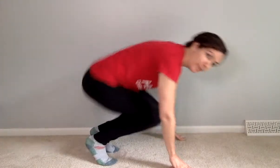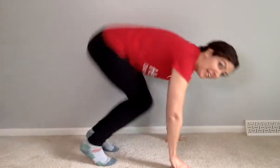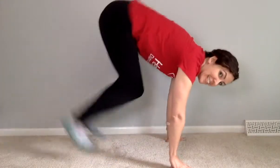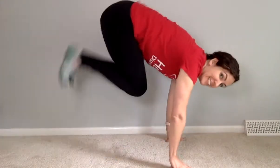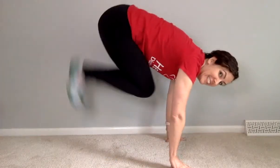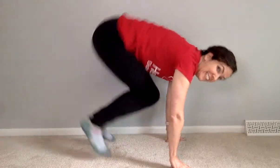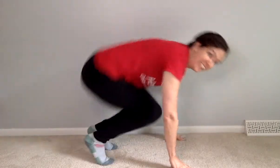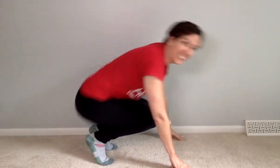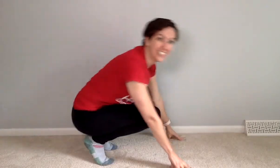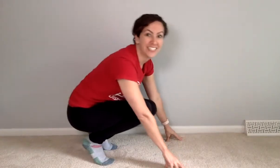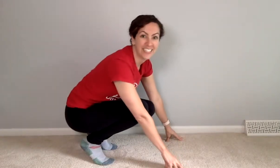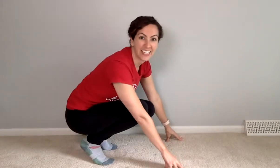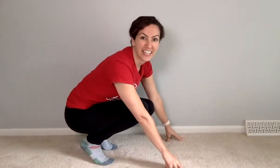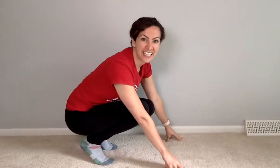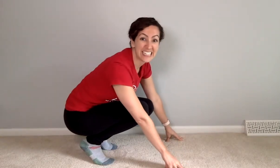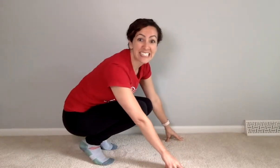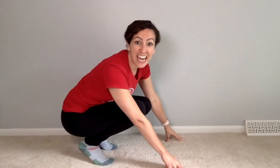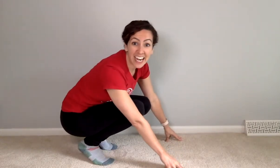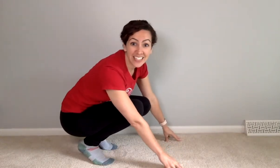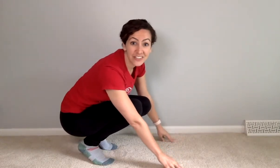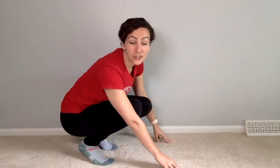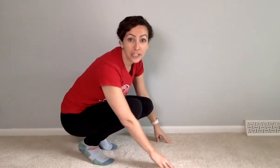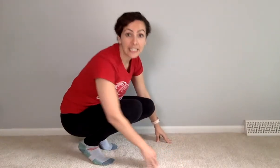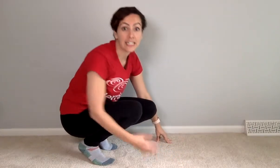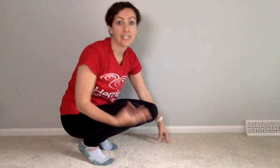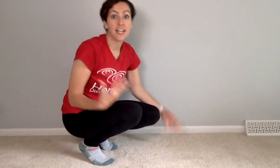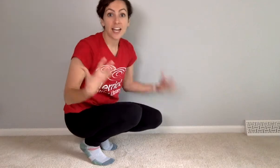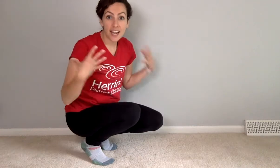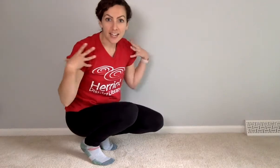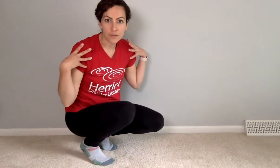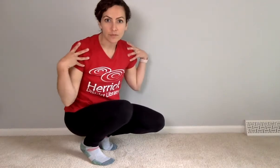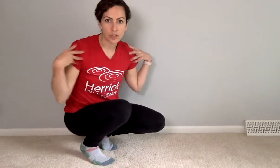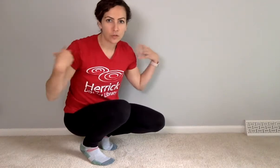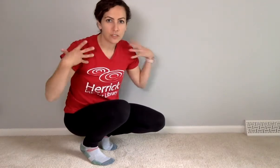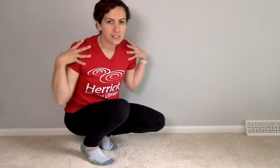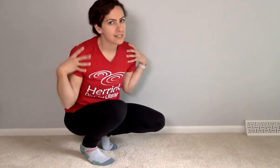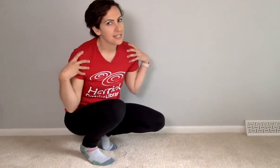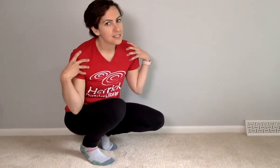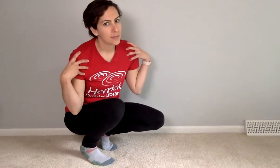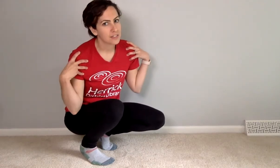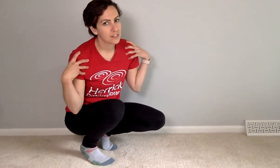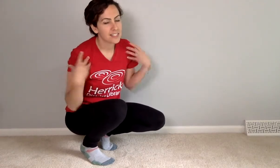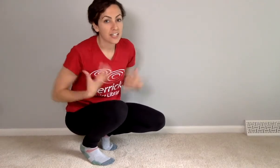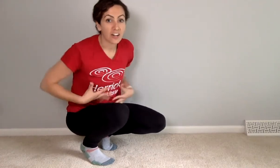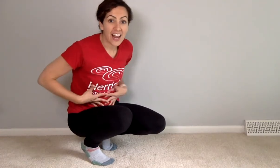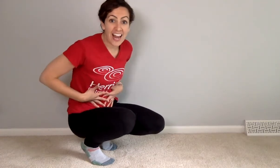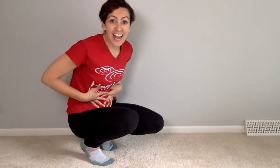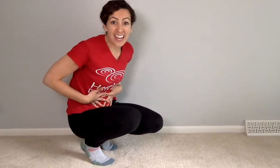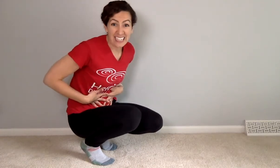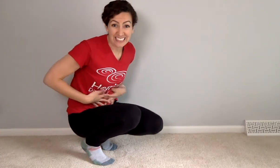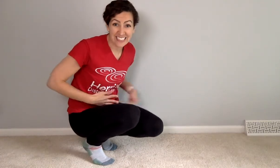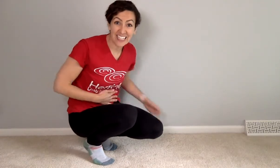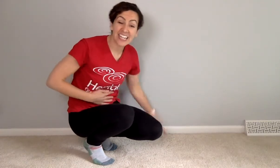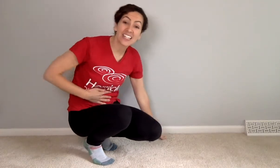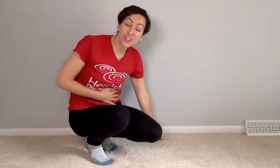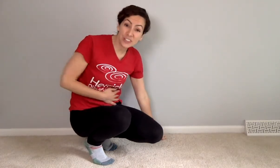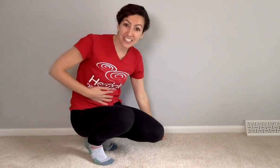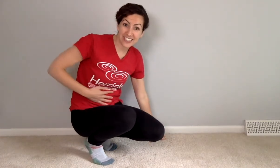ribbit. It's kind of tricky. It uses these muscles here and it uses